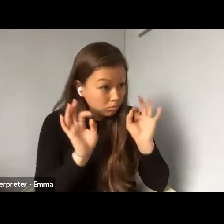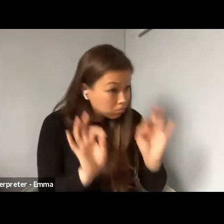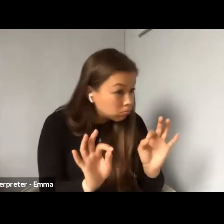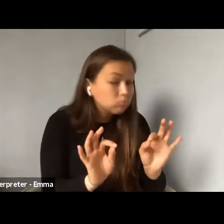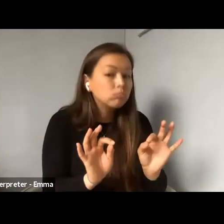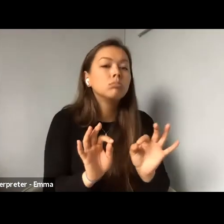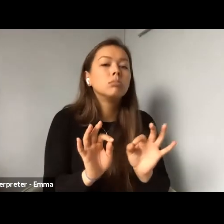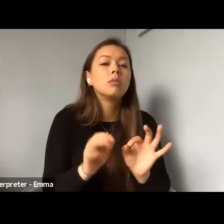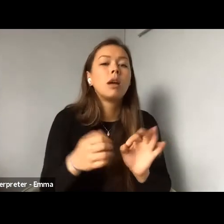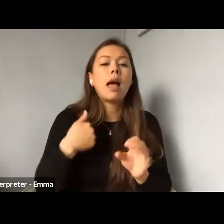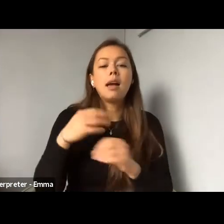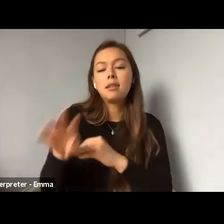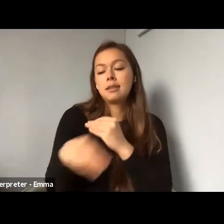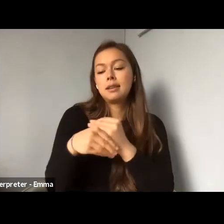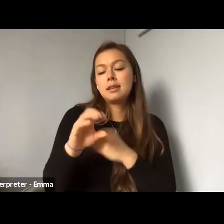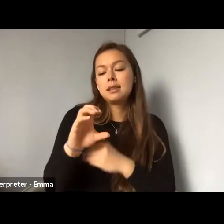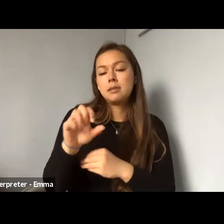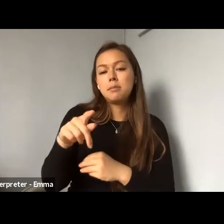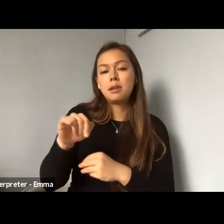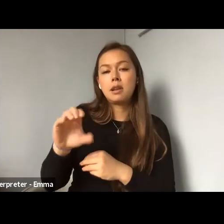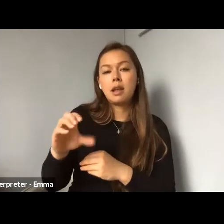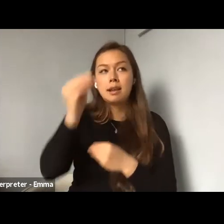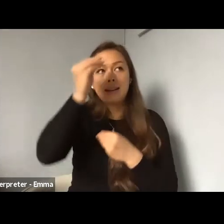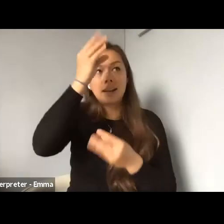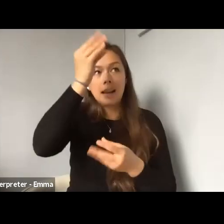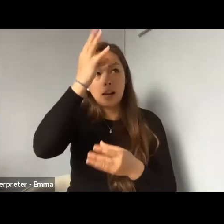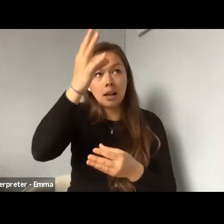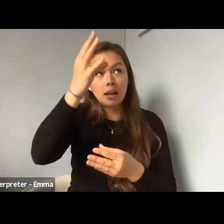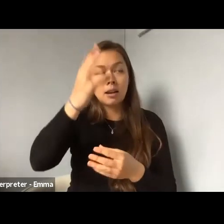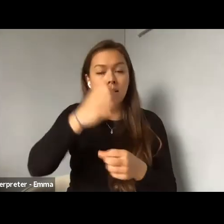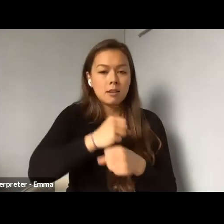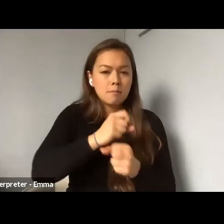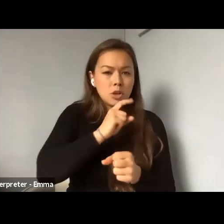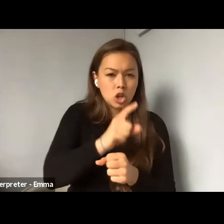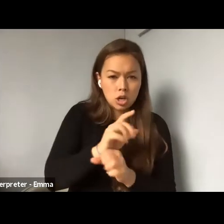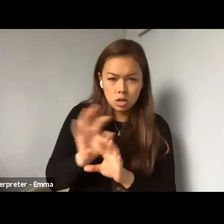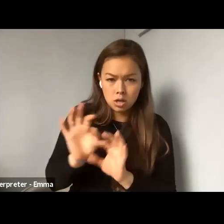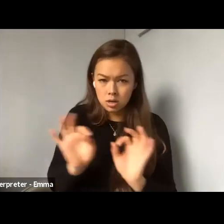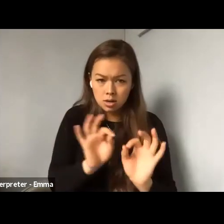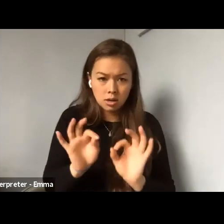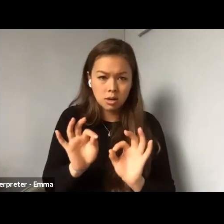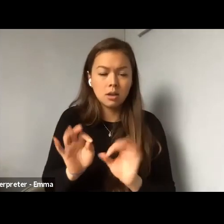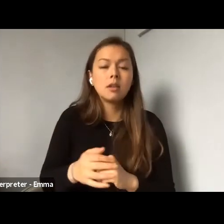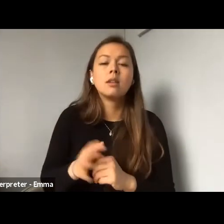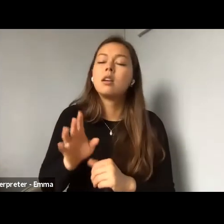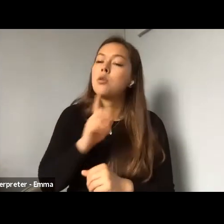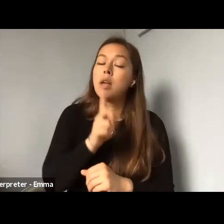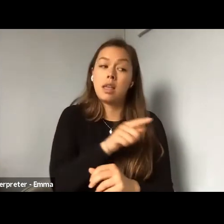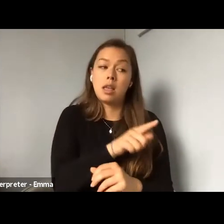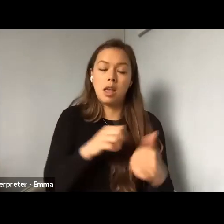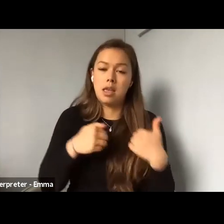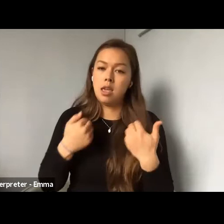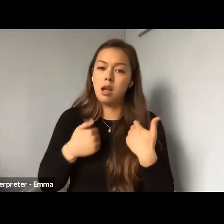up on the recidivism. And this is all with the young person's consent. We're not going to be checking or following up if they don't